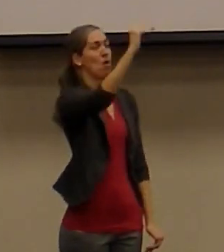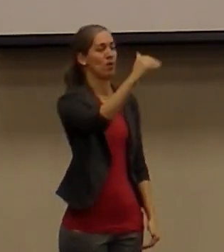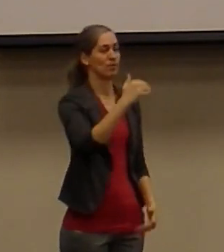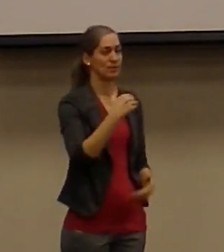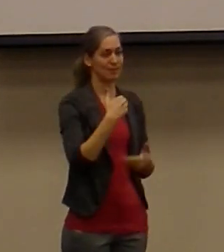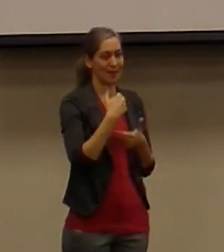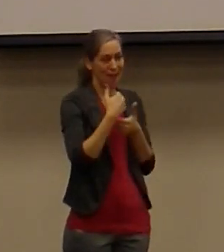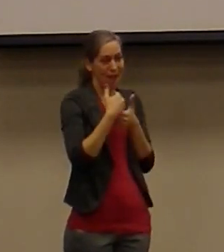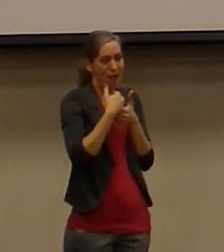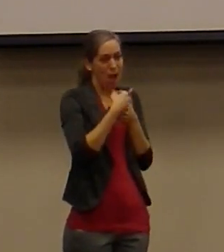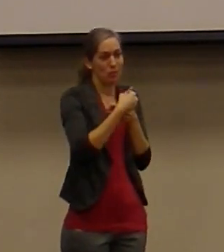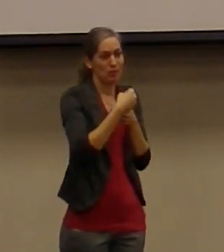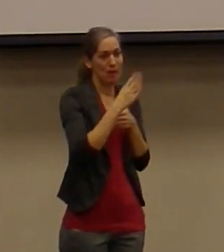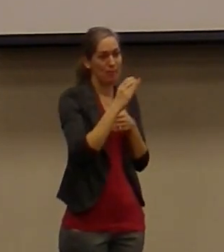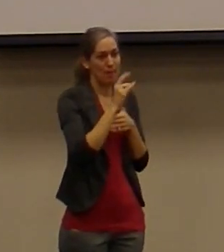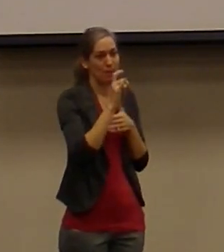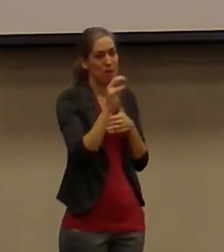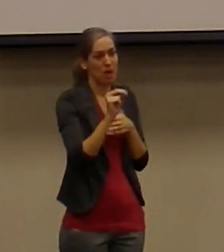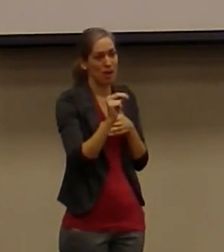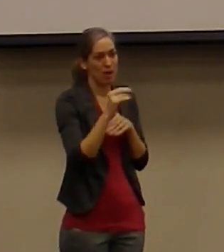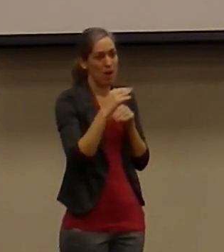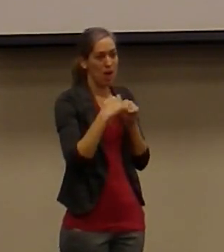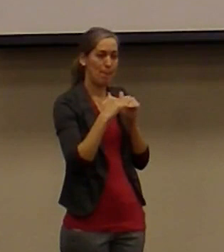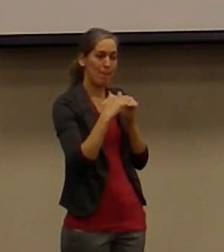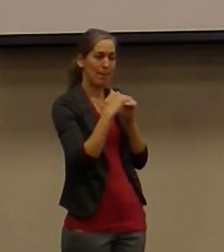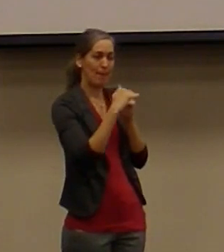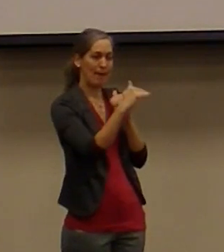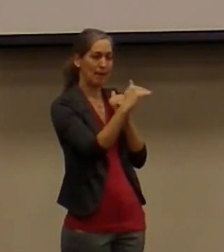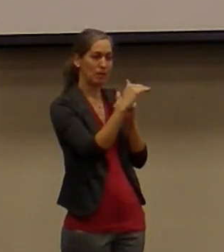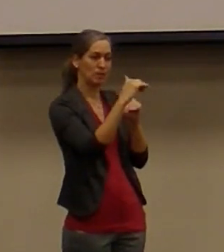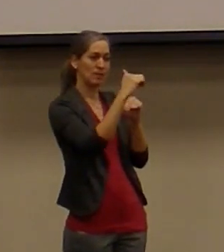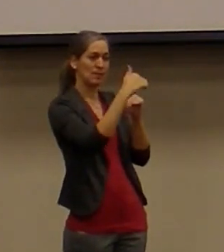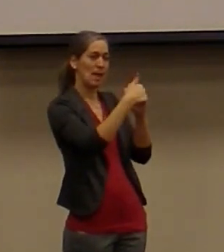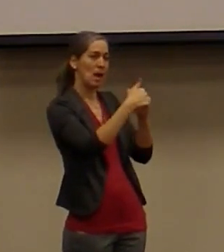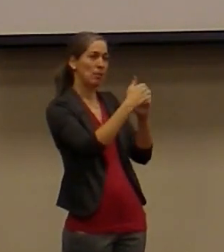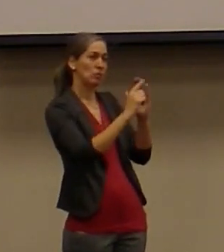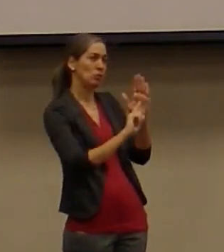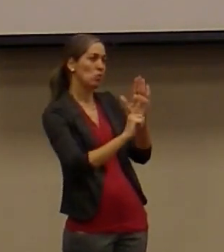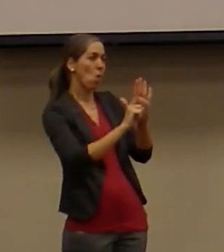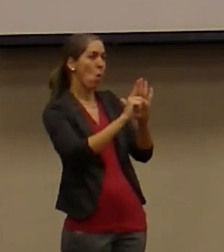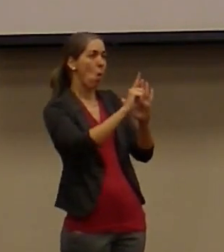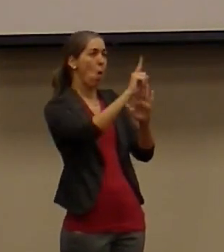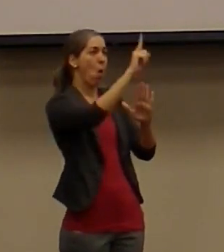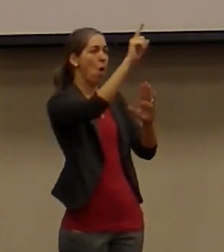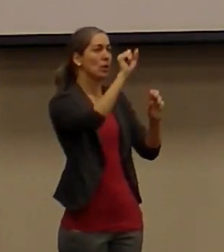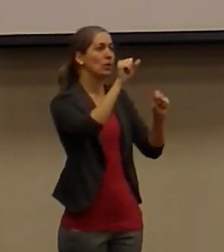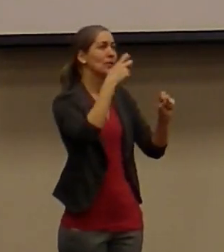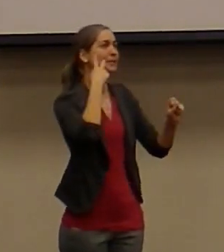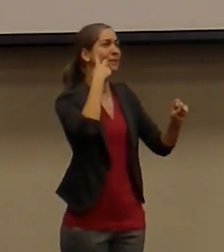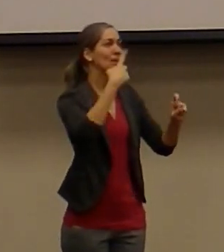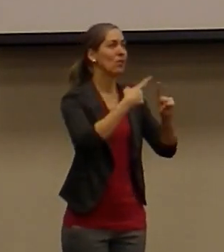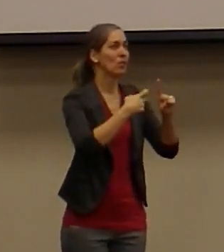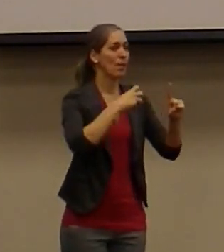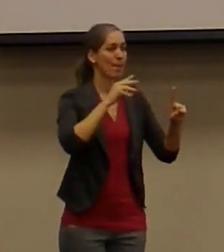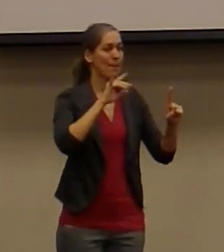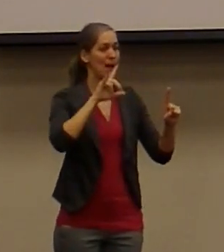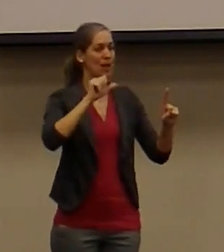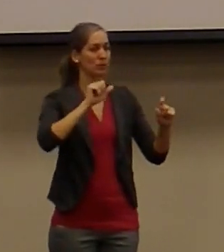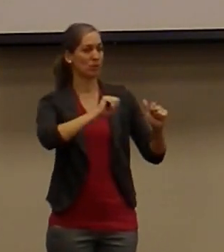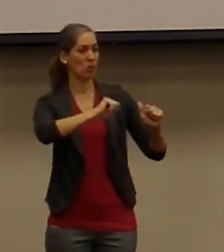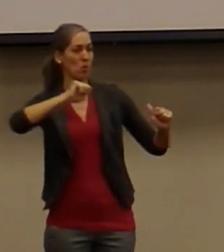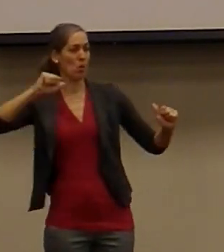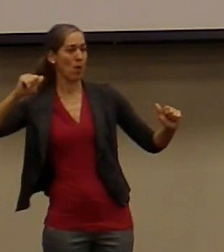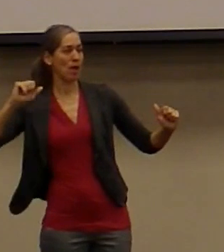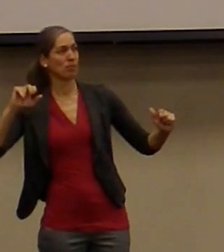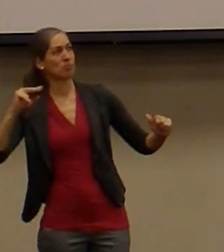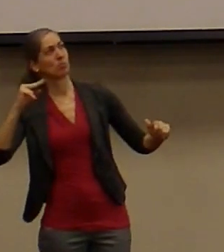of Babylon on this great plain, and by the height of it, it would be one that would be seen from miles and miles away in every direction.